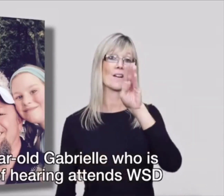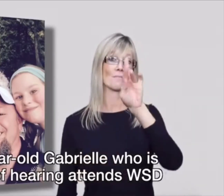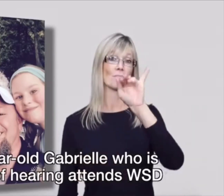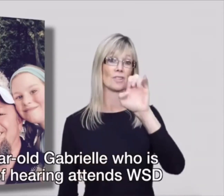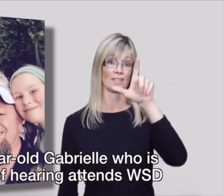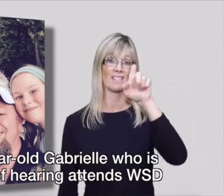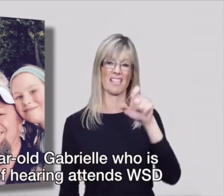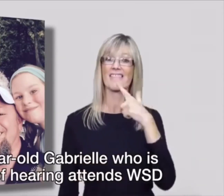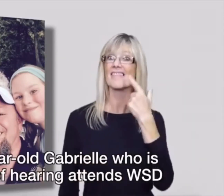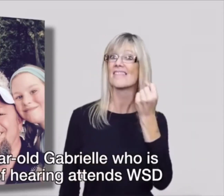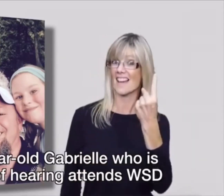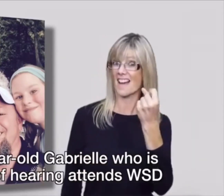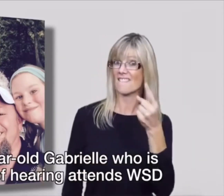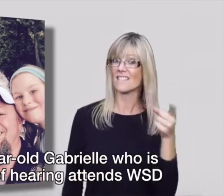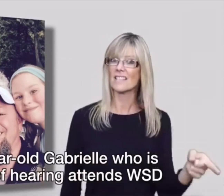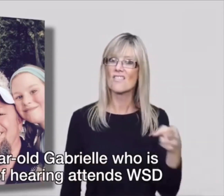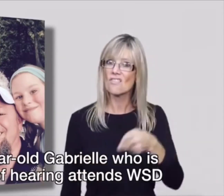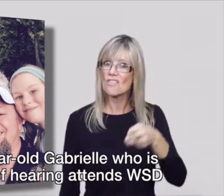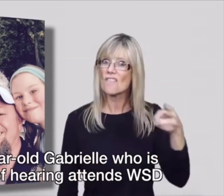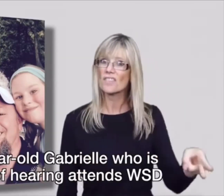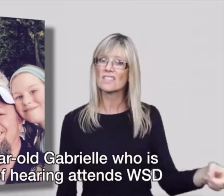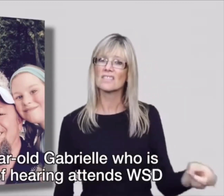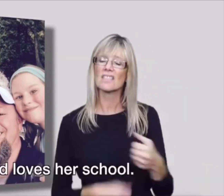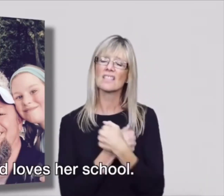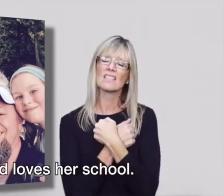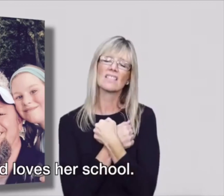11-year-old Gabrielle, who is hard of hearing, attends